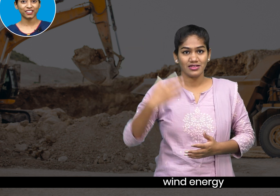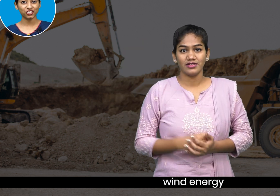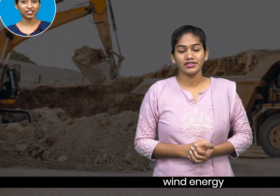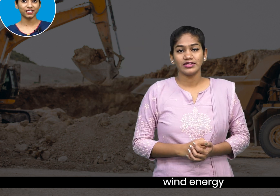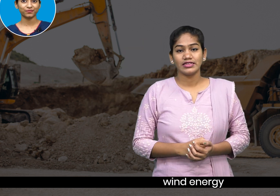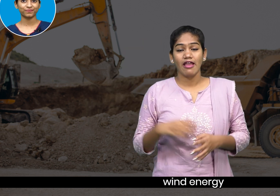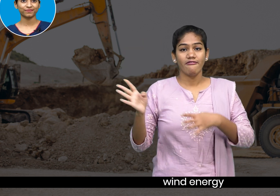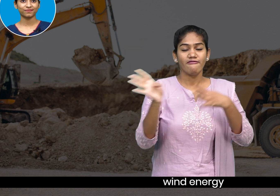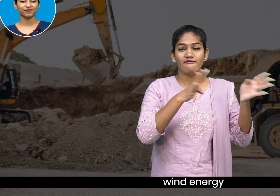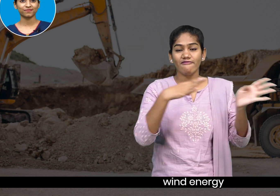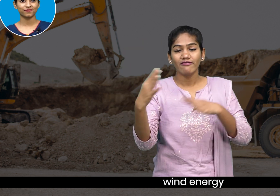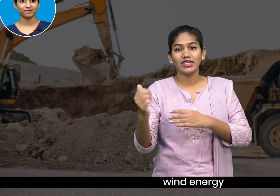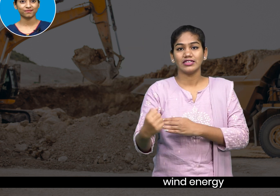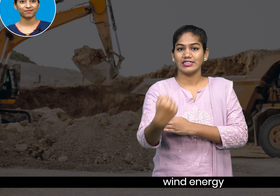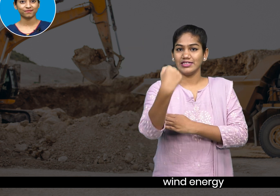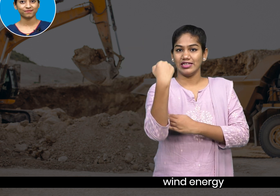wind energy,